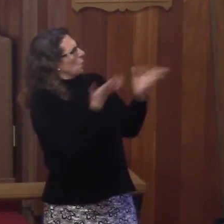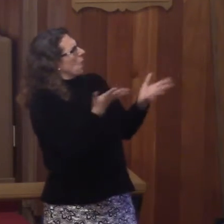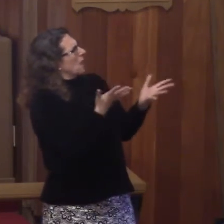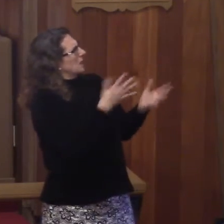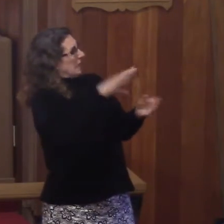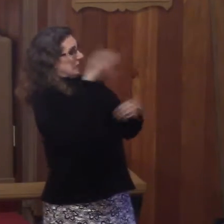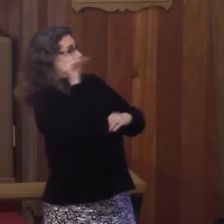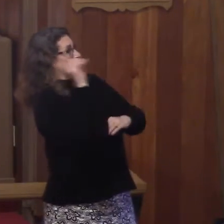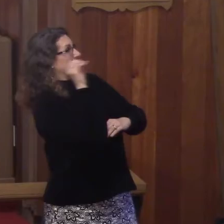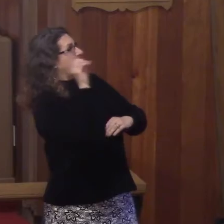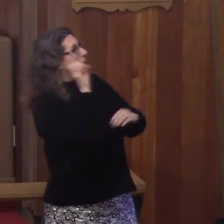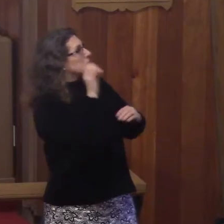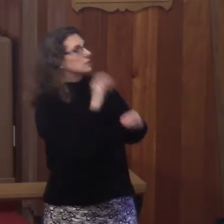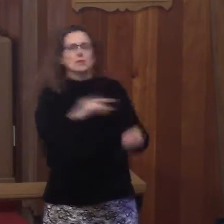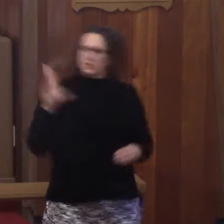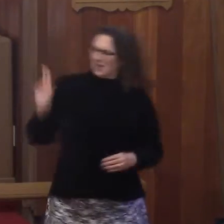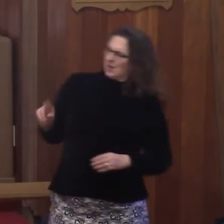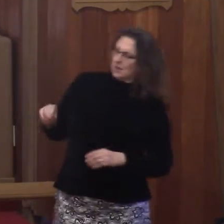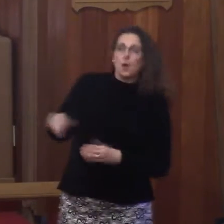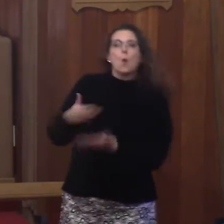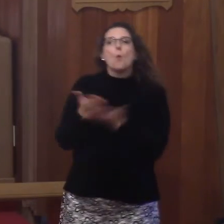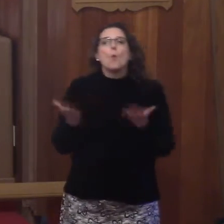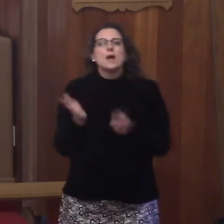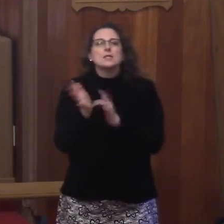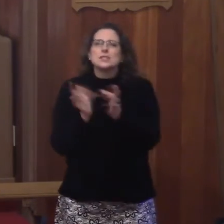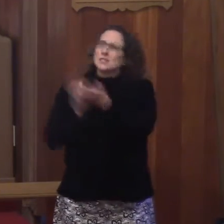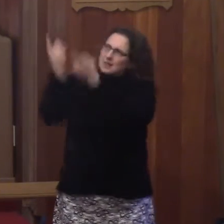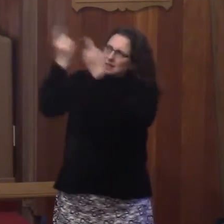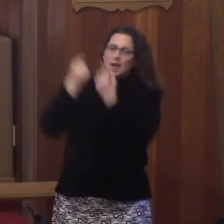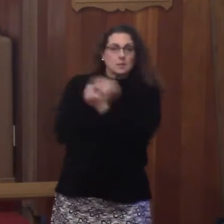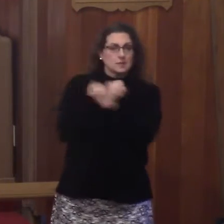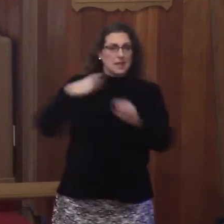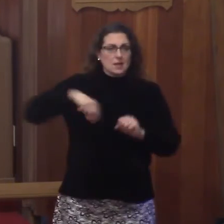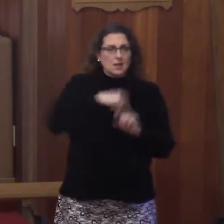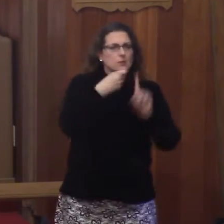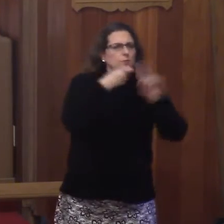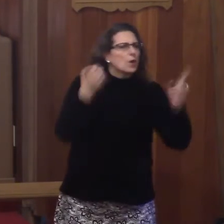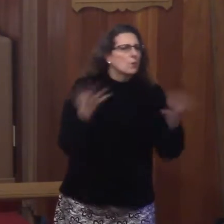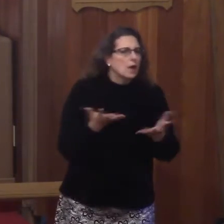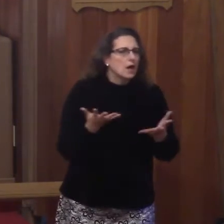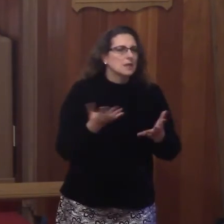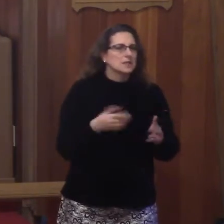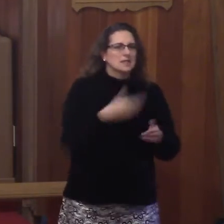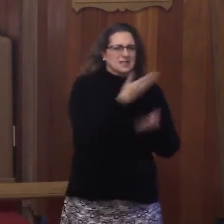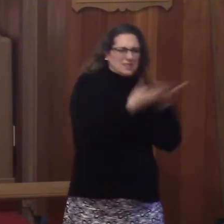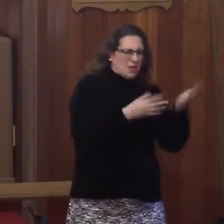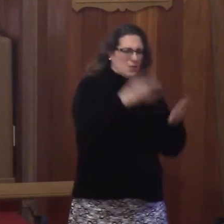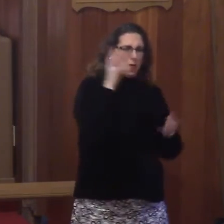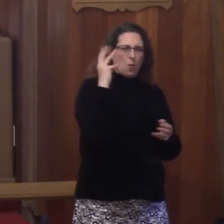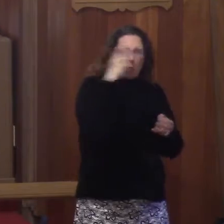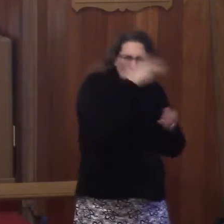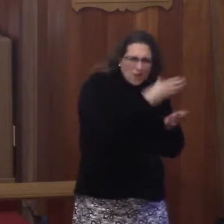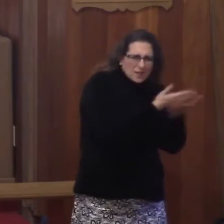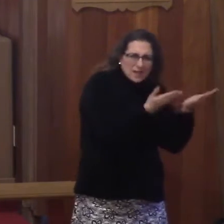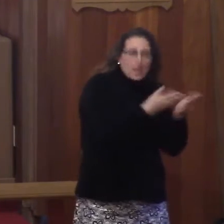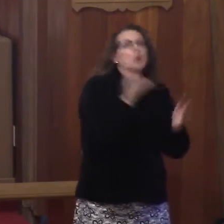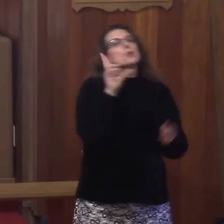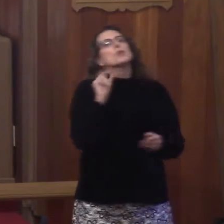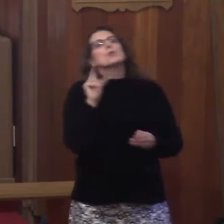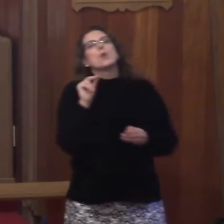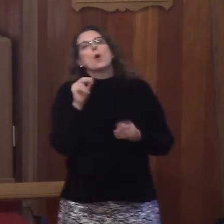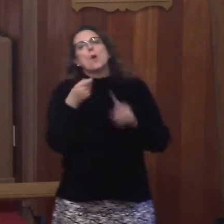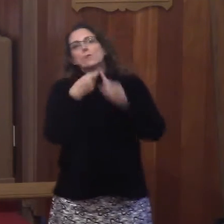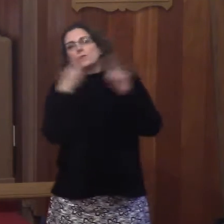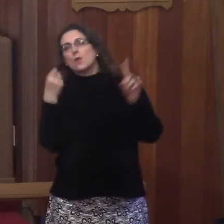actually is. But what did Jesus come to save us from? He didn't come to save us from some weird thing like that. He came to save us